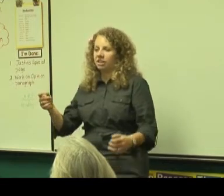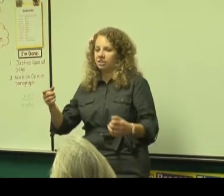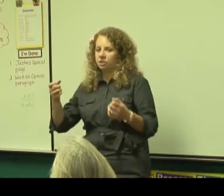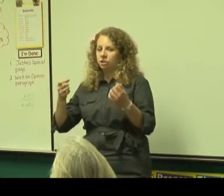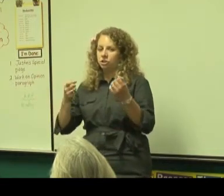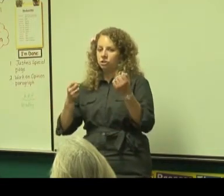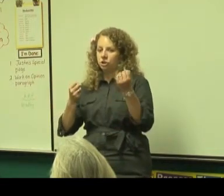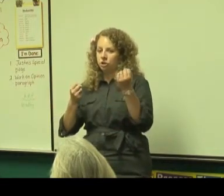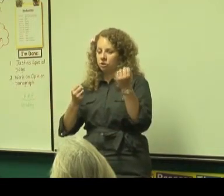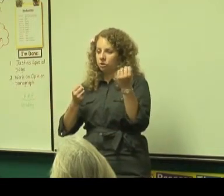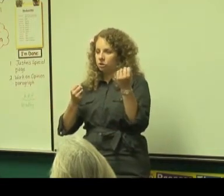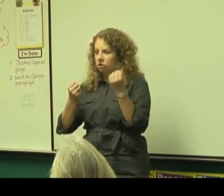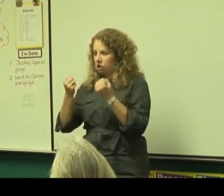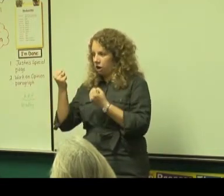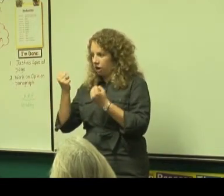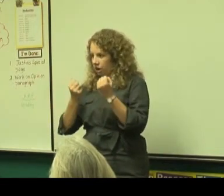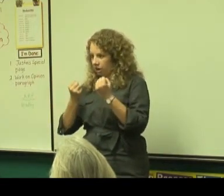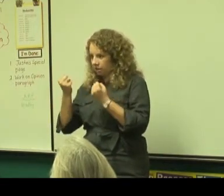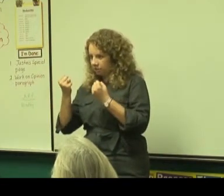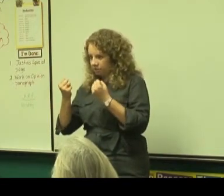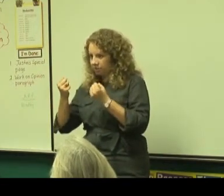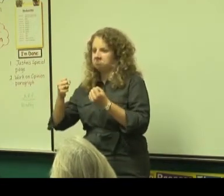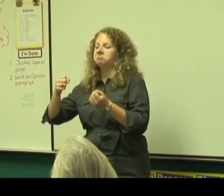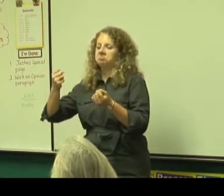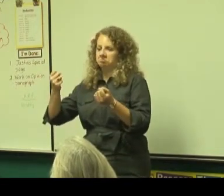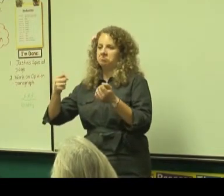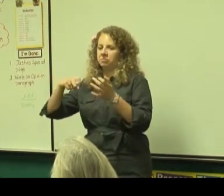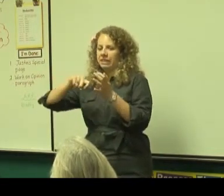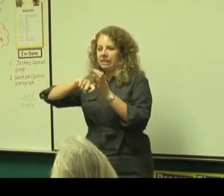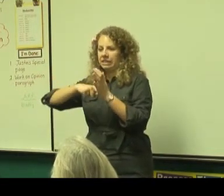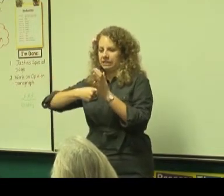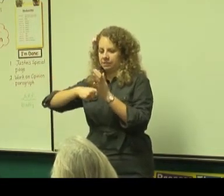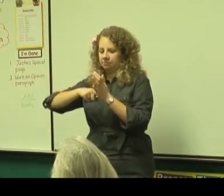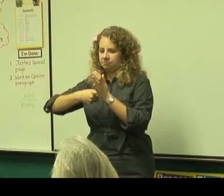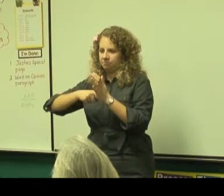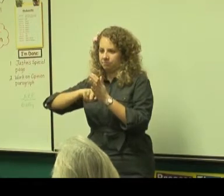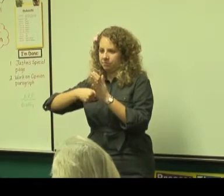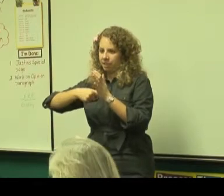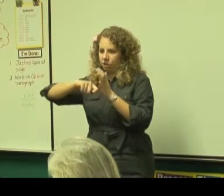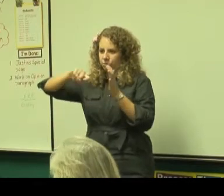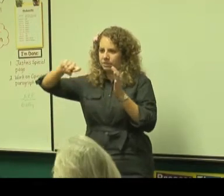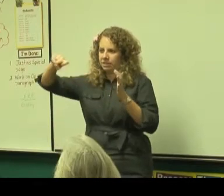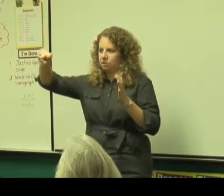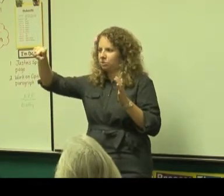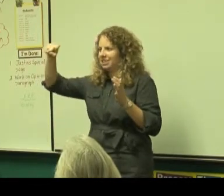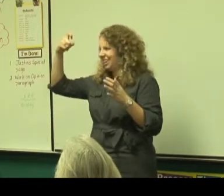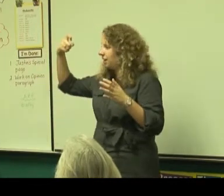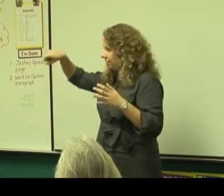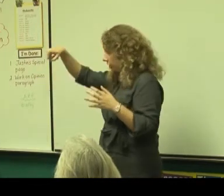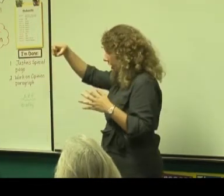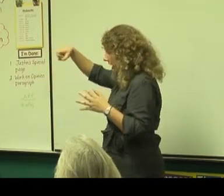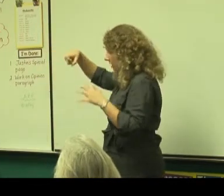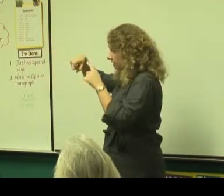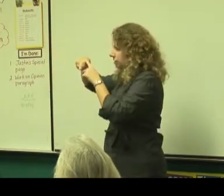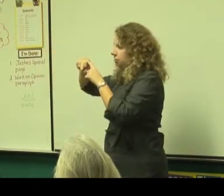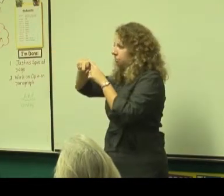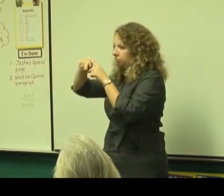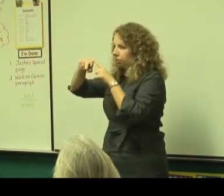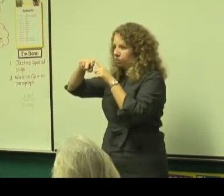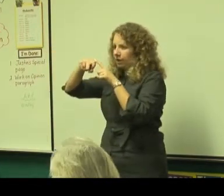keys. So car keys, like you're twisting it. So it's like your X, but right